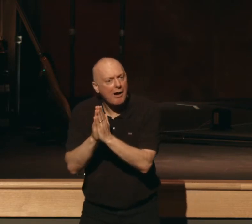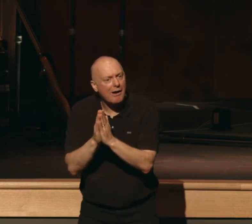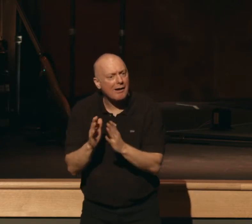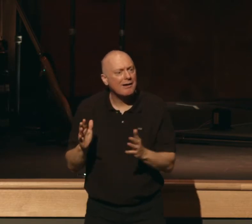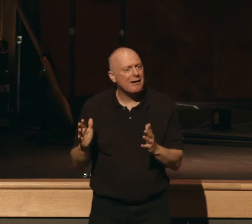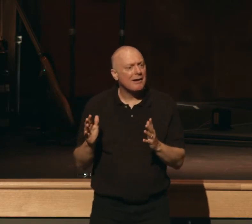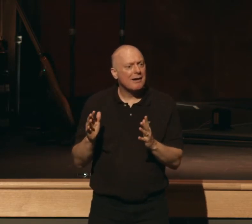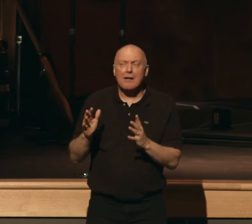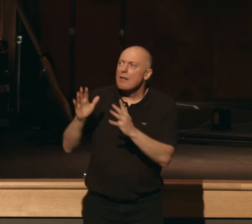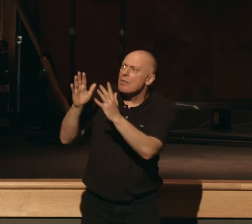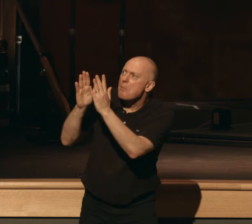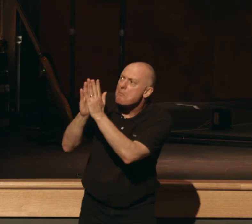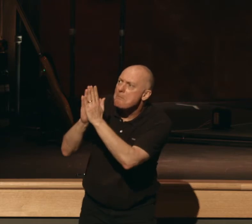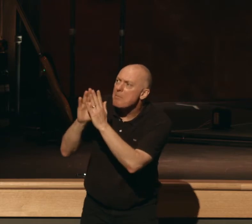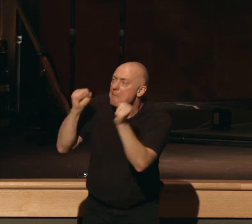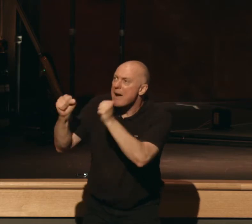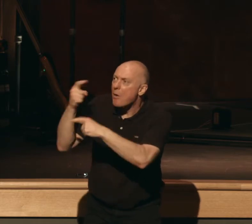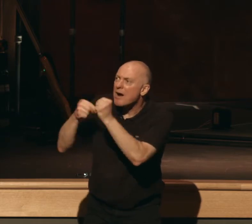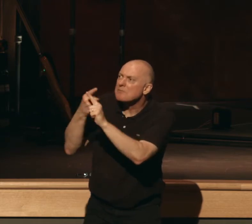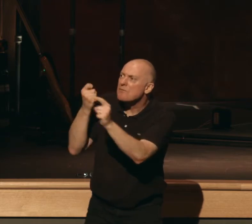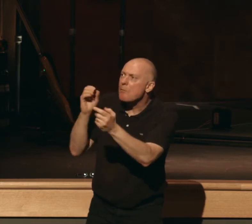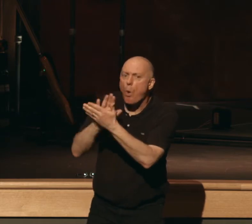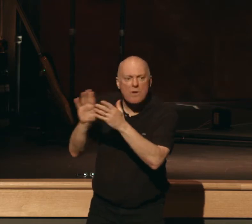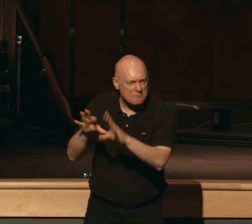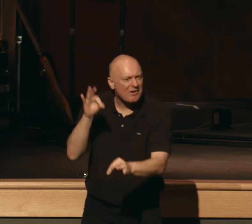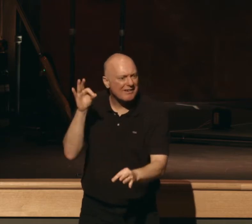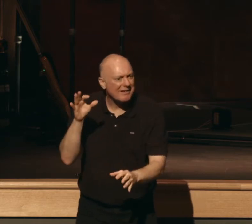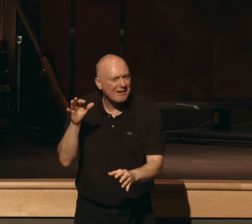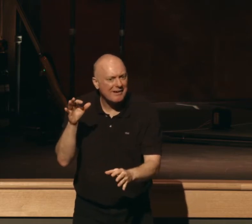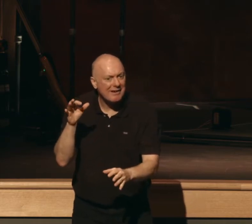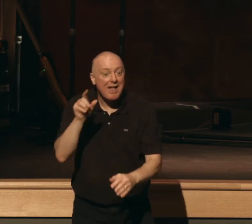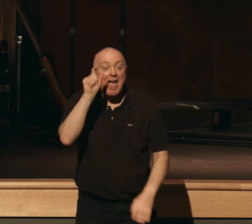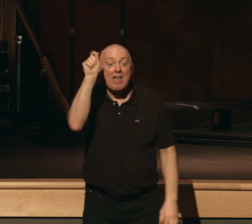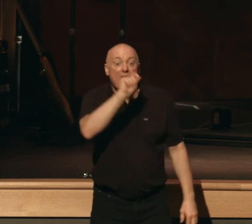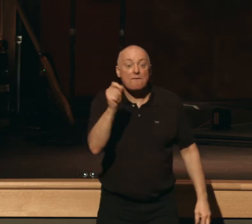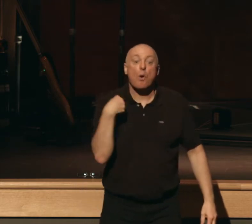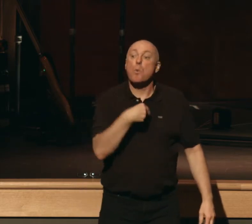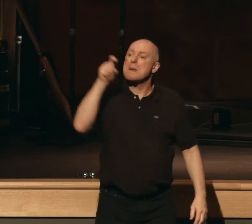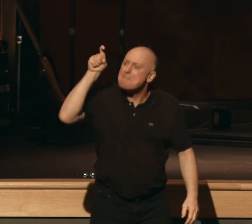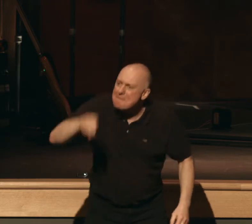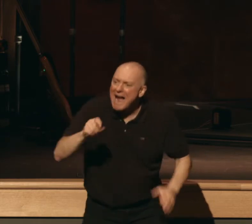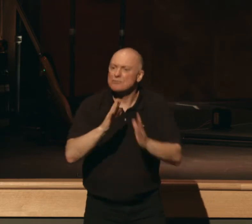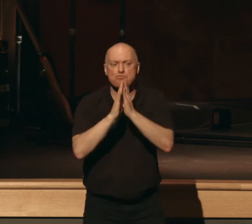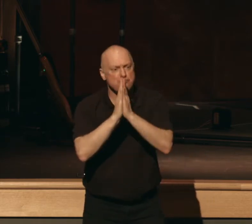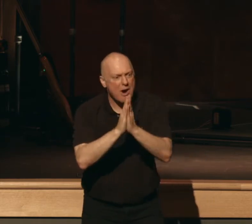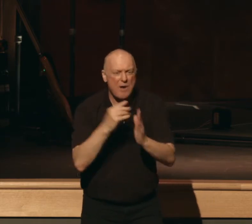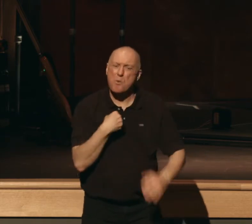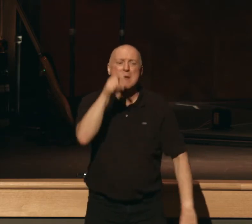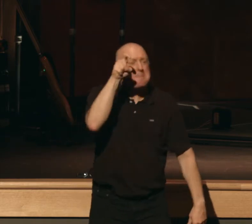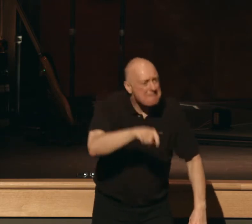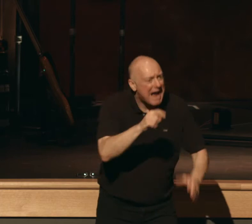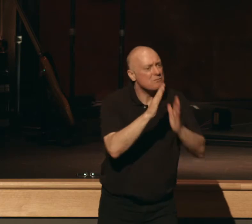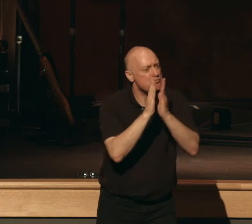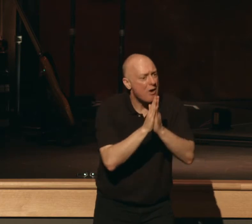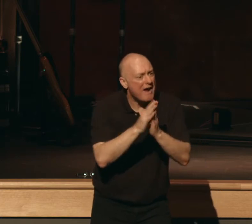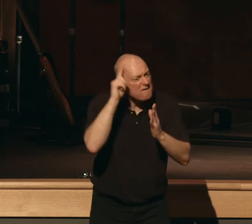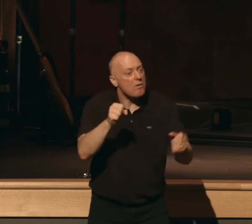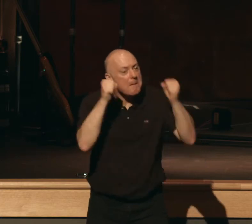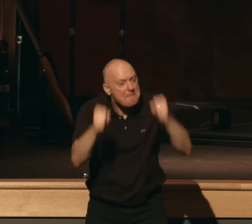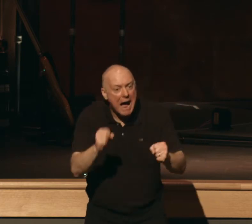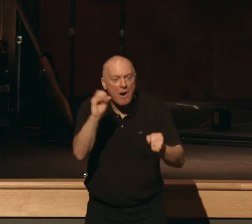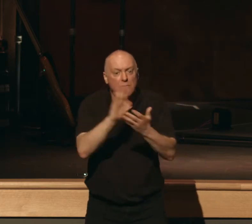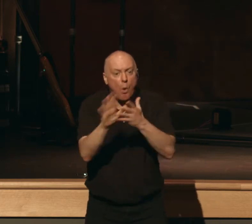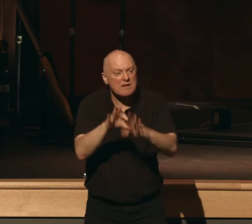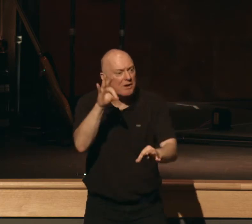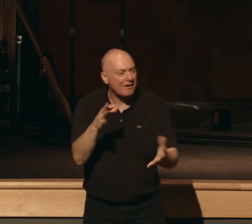the source of power is the Holy Spirit. Therefore, we must pray. We must pray for the power of